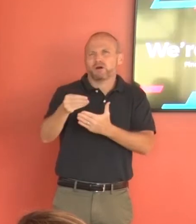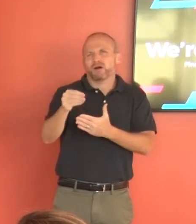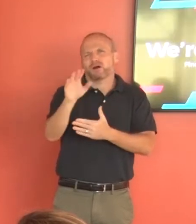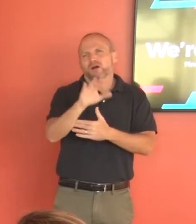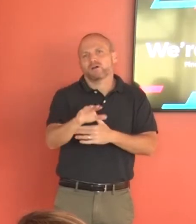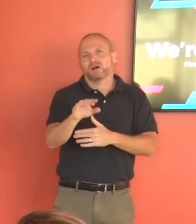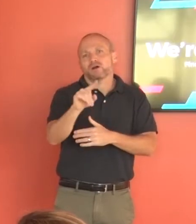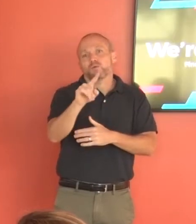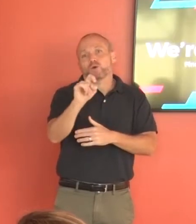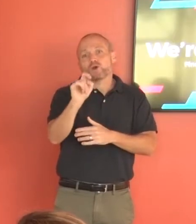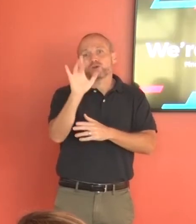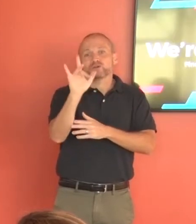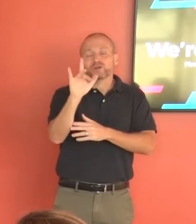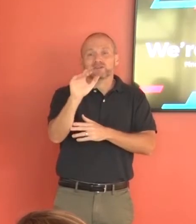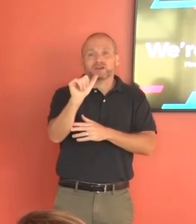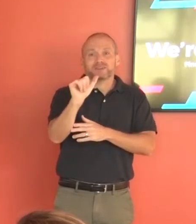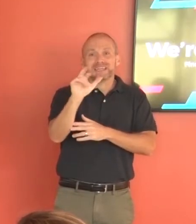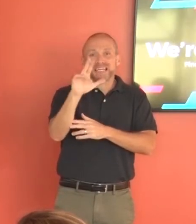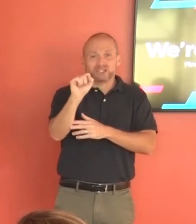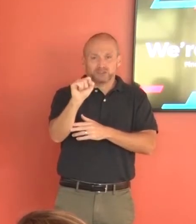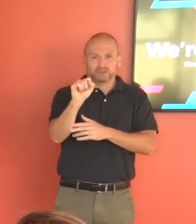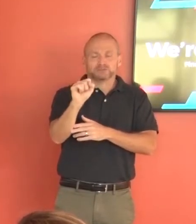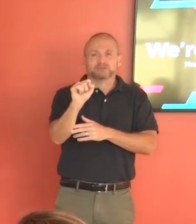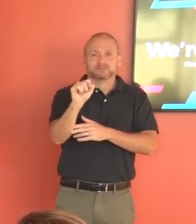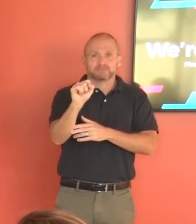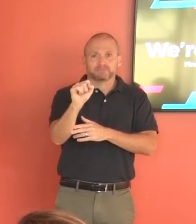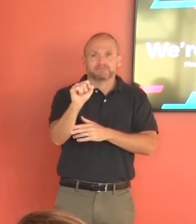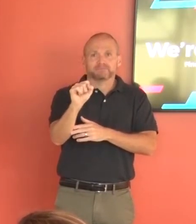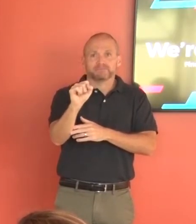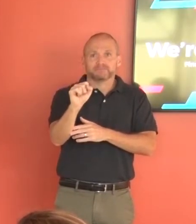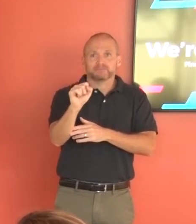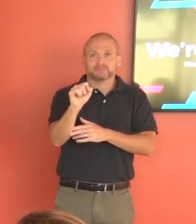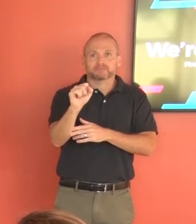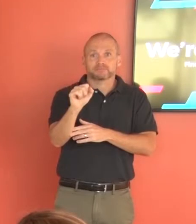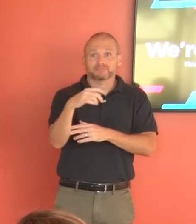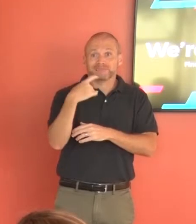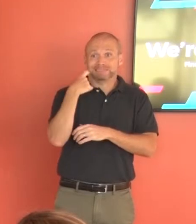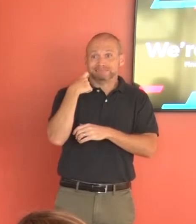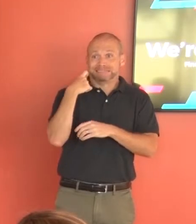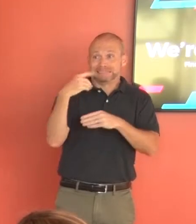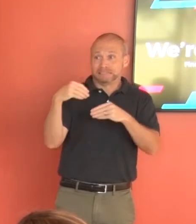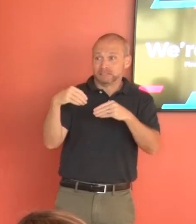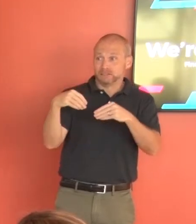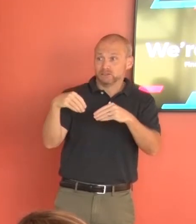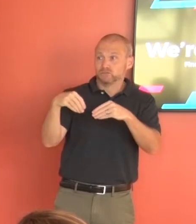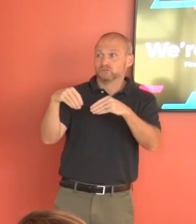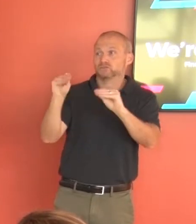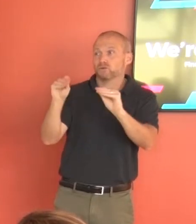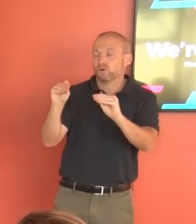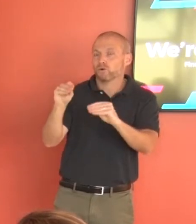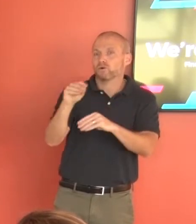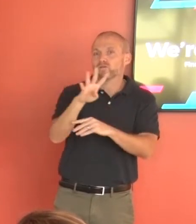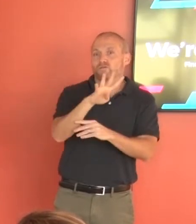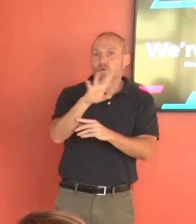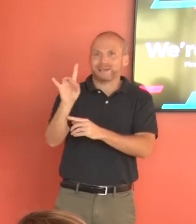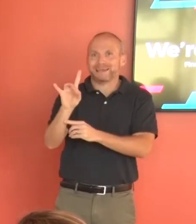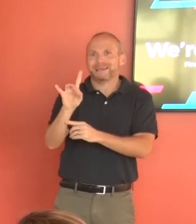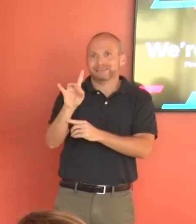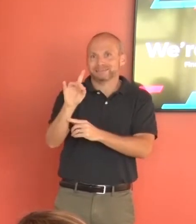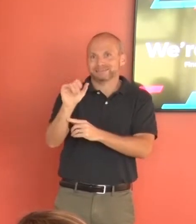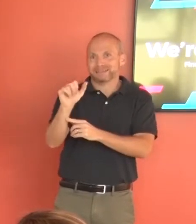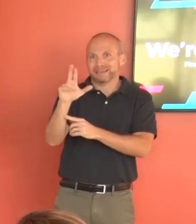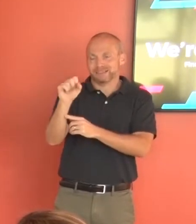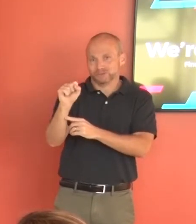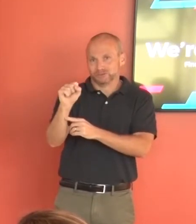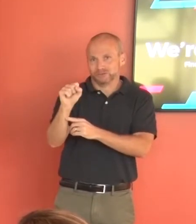125 acres. We recently sold about 48 acres